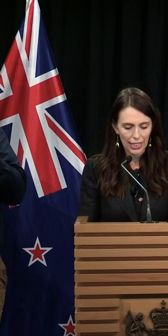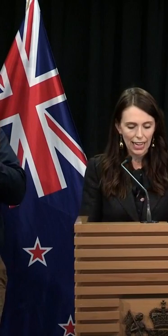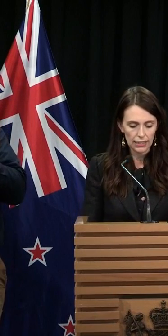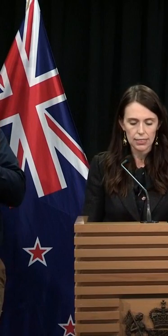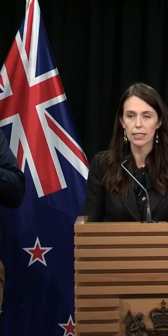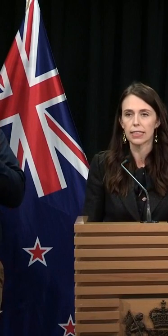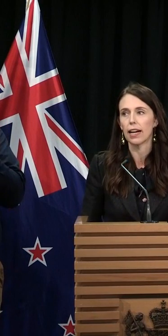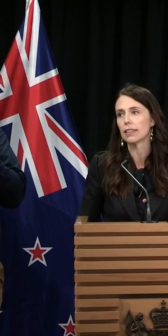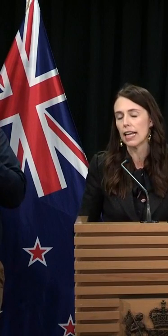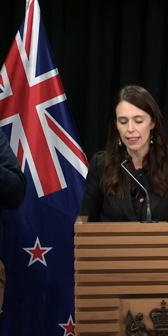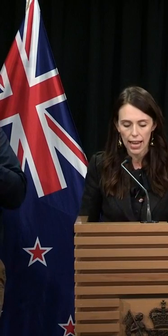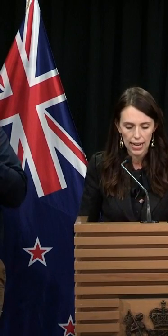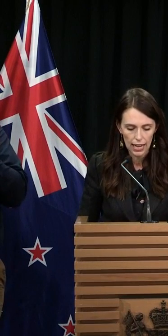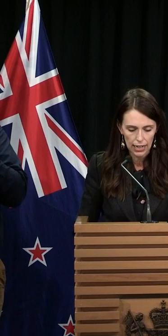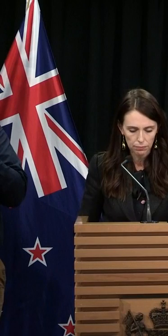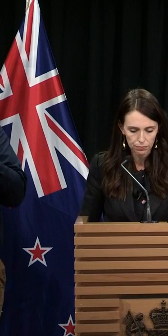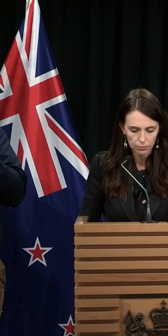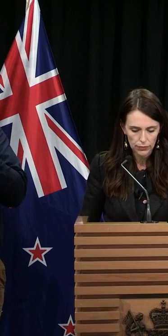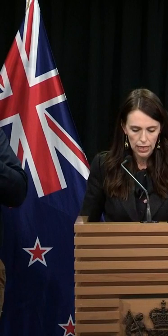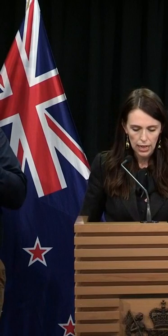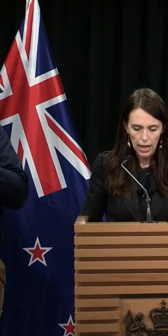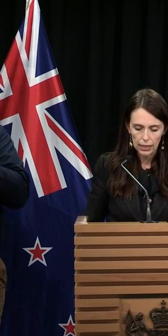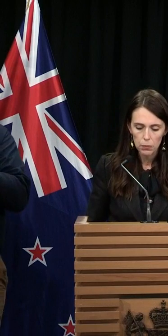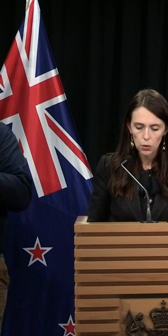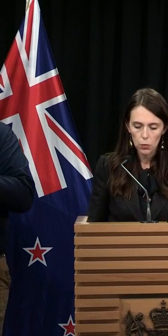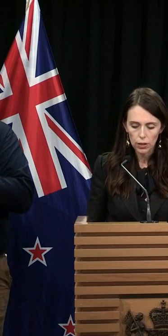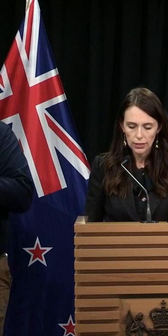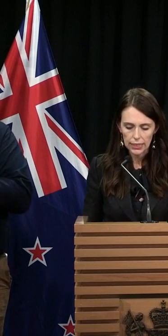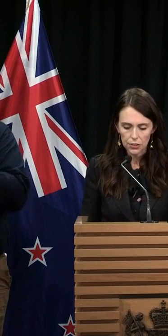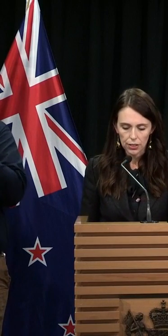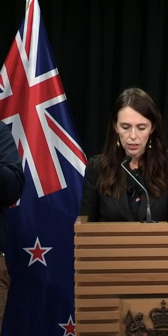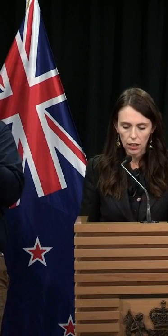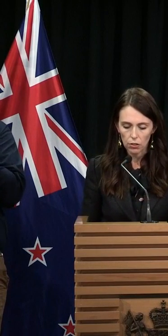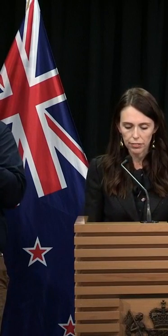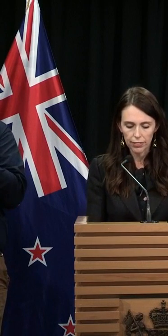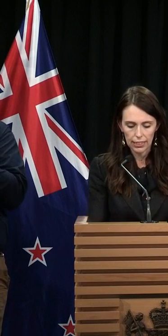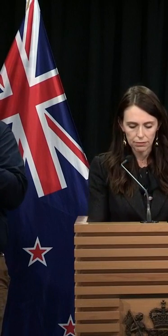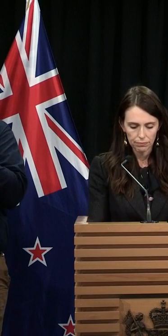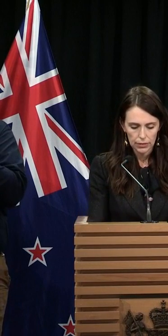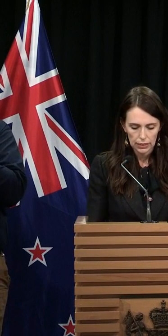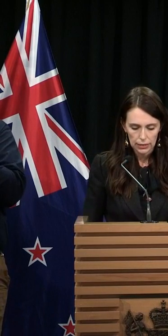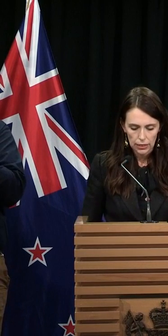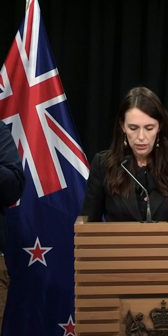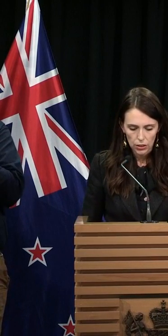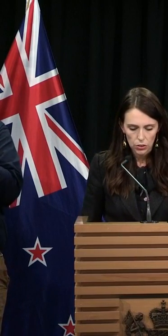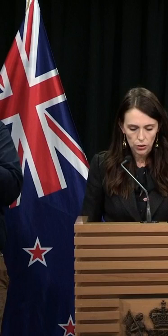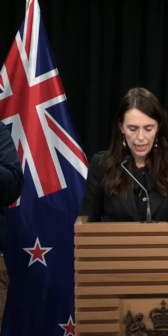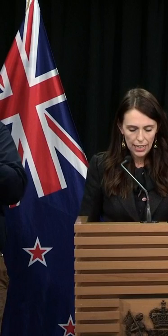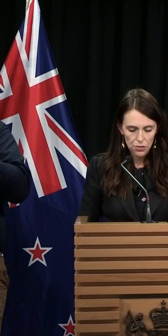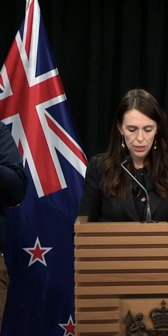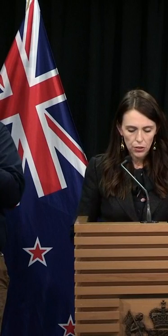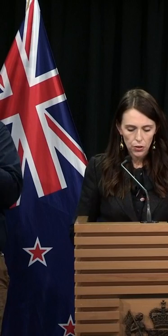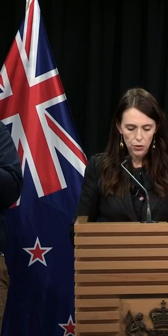Sir Anand Satyanand, and they are Alimuamua Sandra Alofi-Vai,